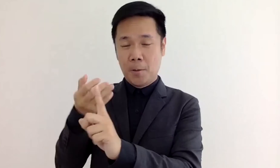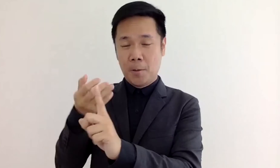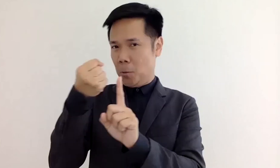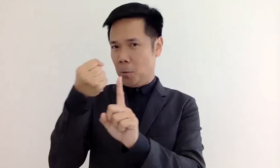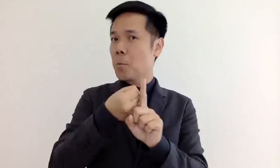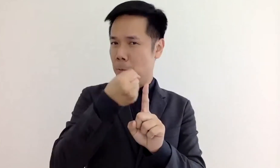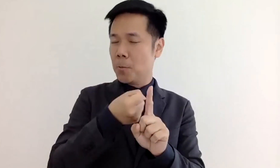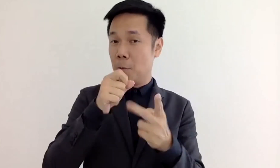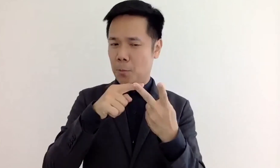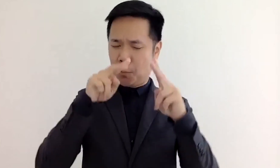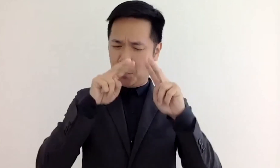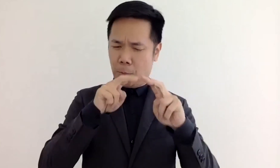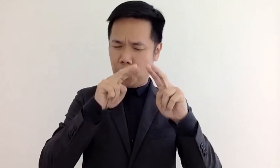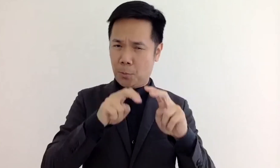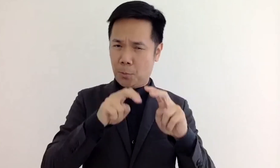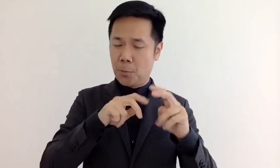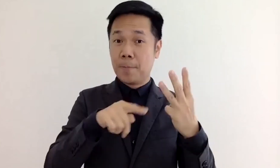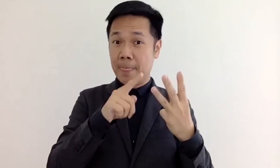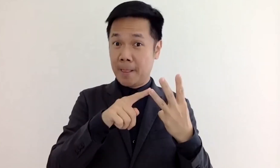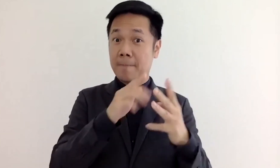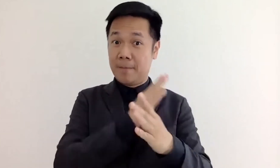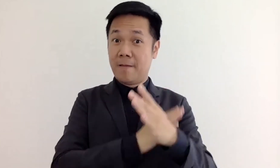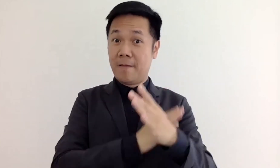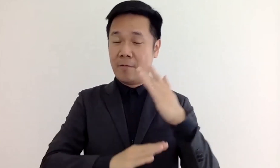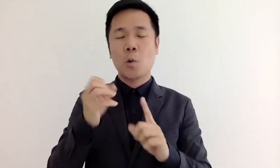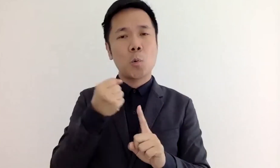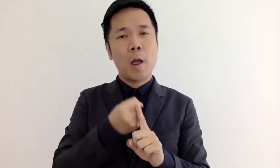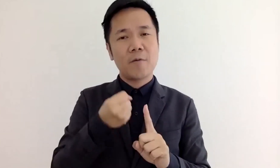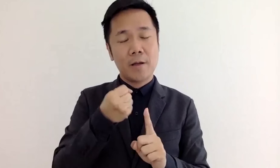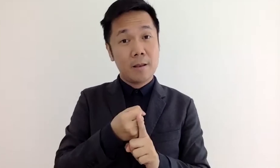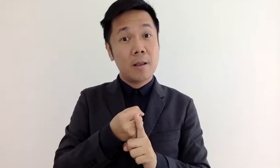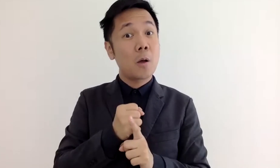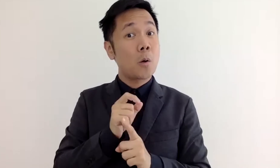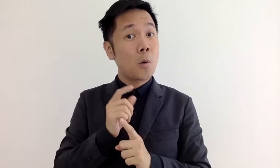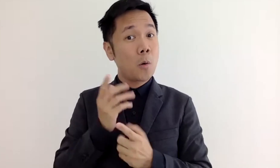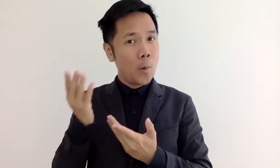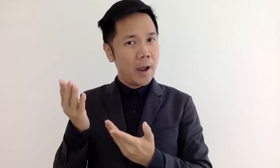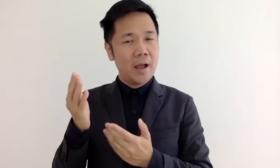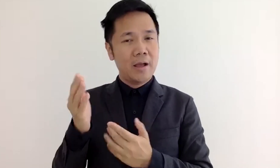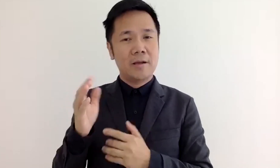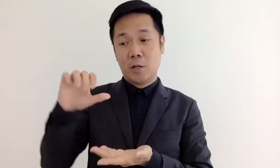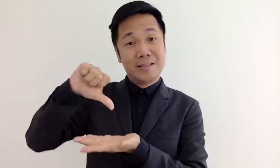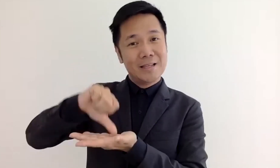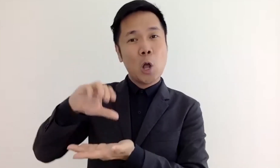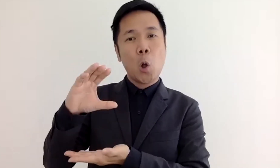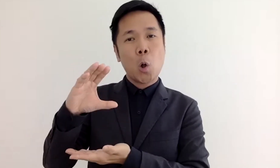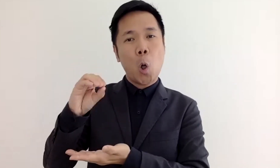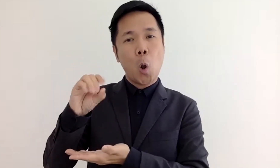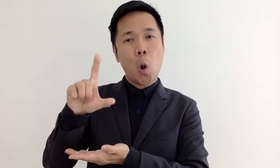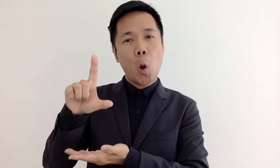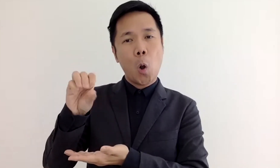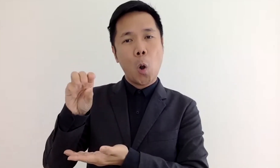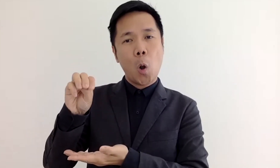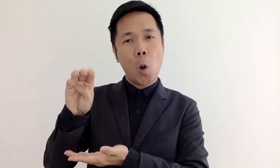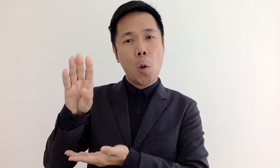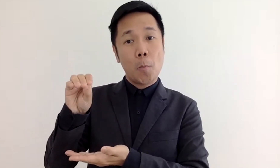educator, researcher, and disability rights advocate based in Colombo, Sri Lanka. She is a